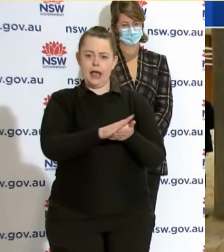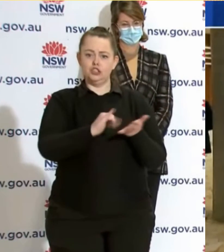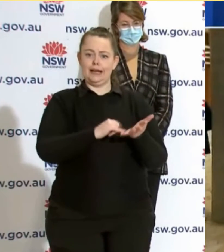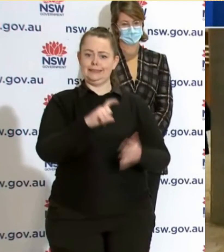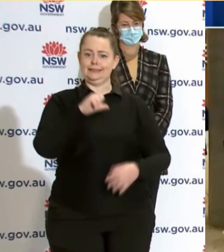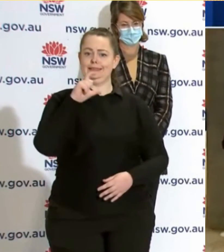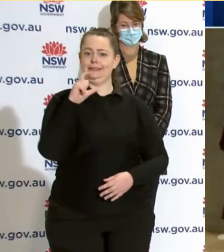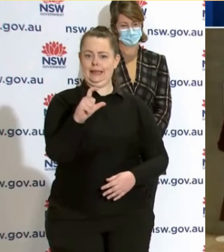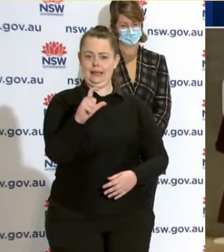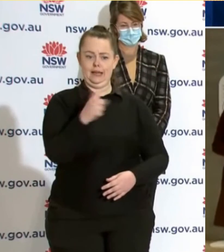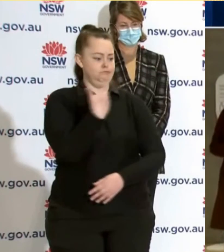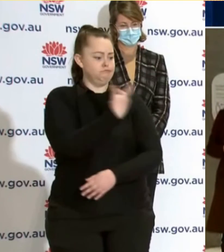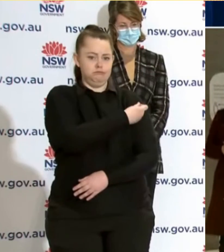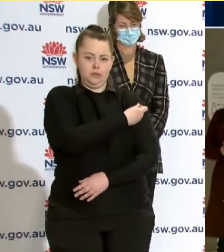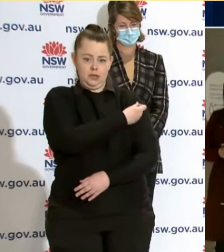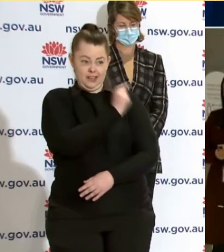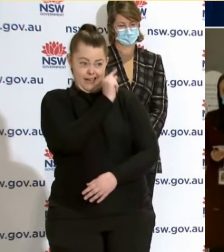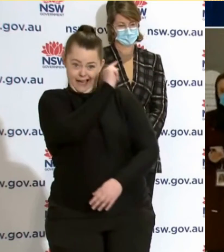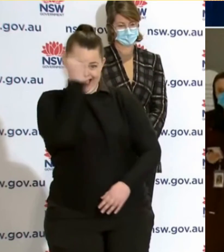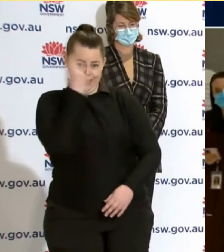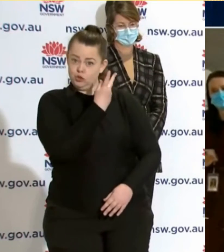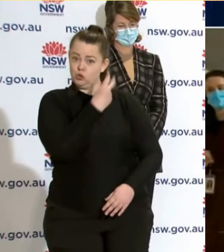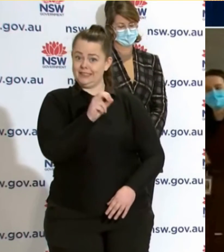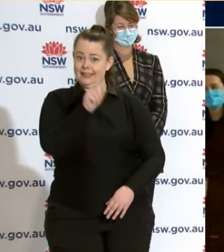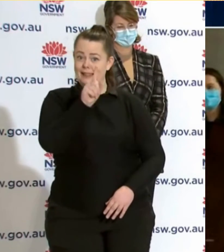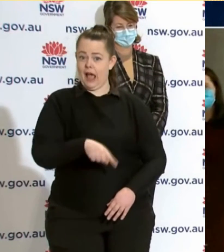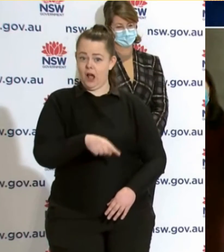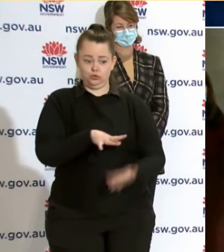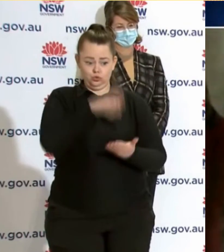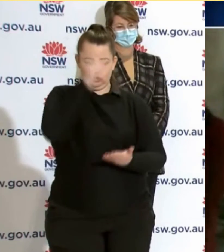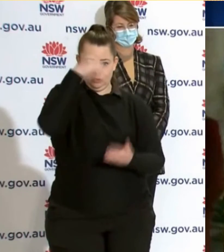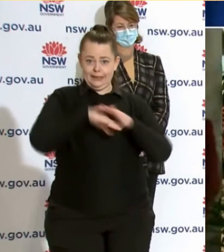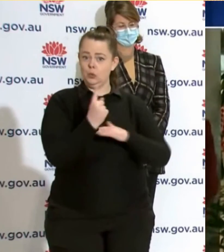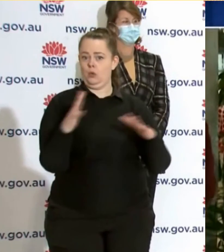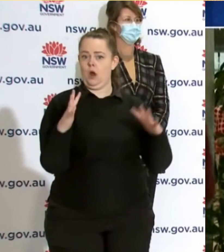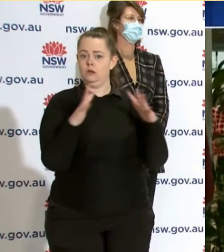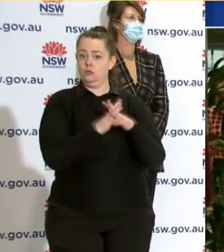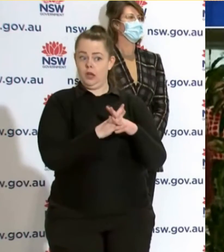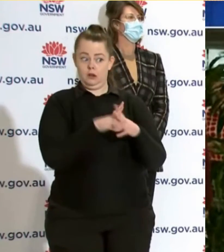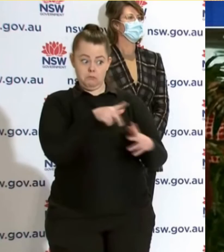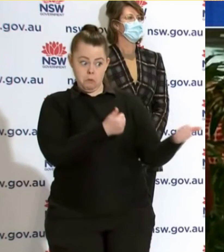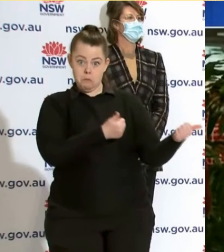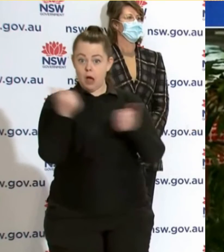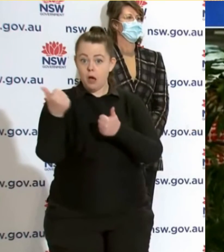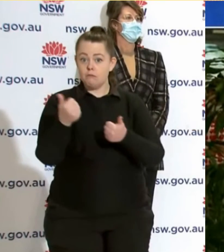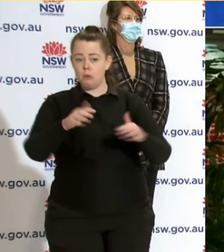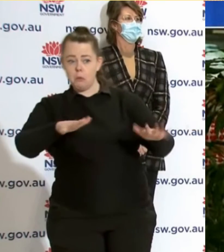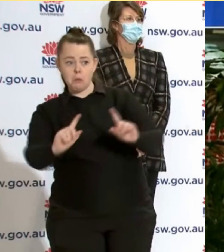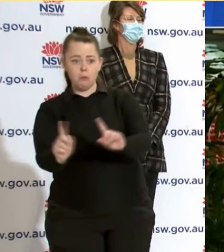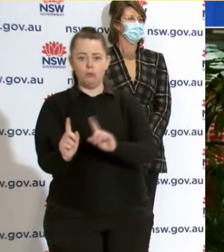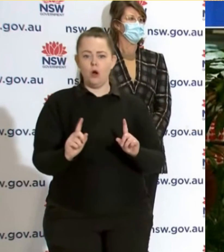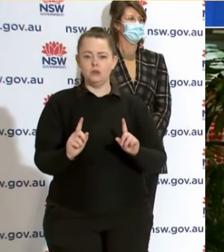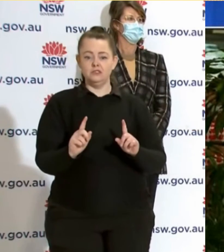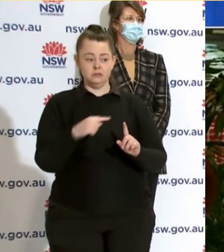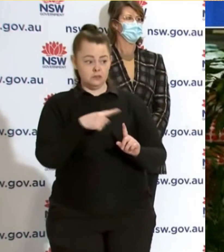trying to vaccinate in a week. How did you go on that? And is there enough Pfizer vaccine to vaccinate the